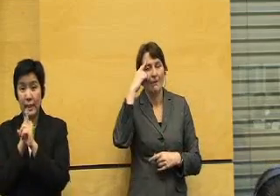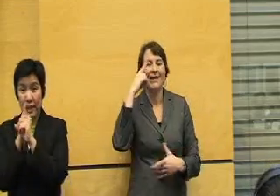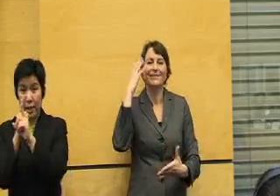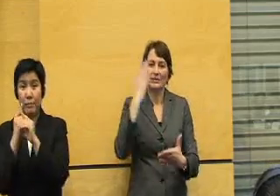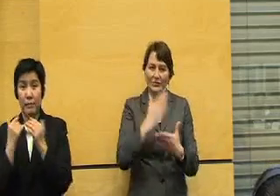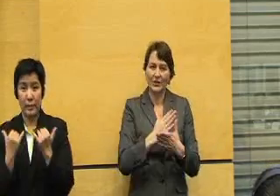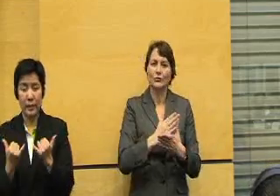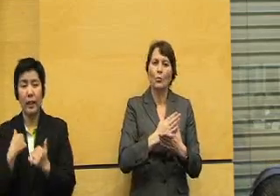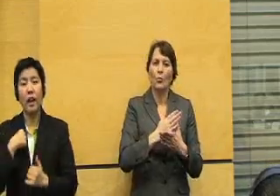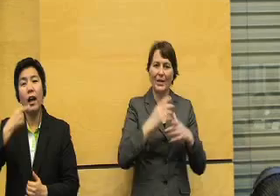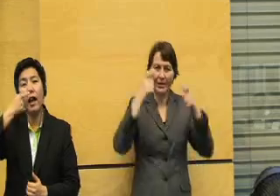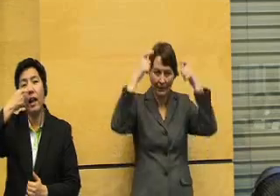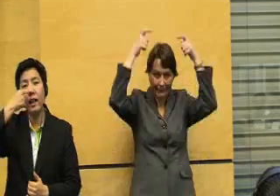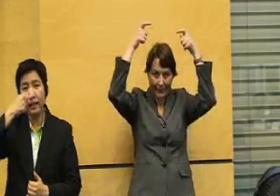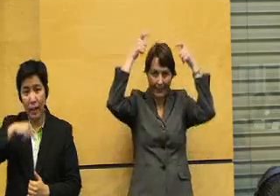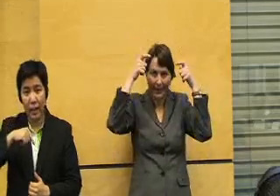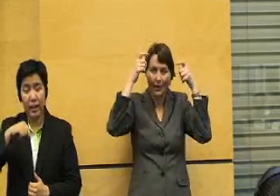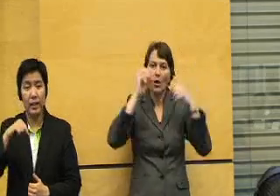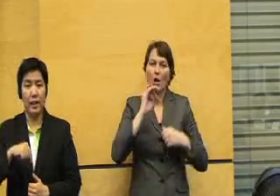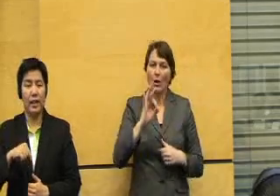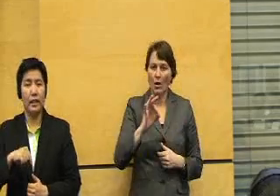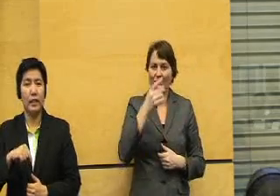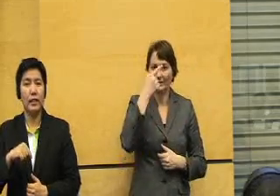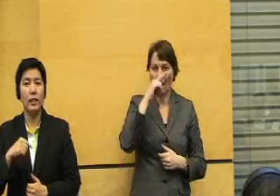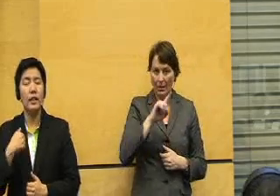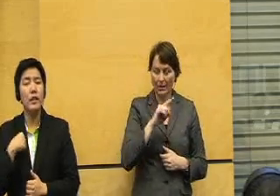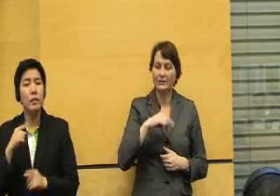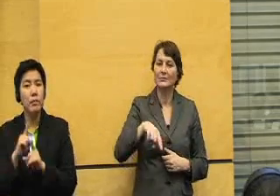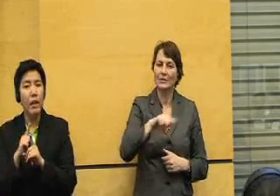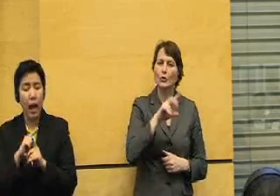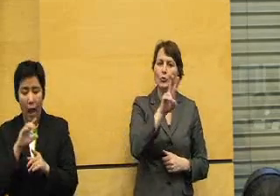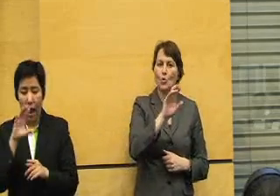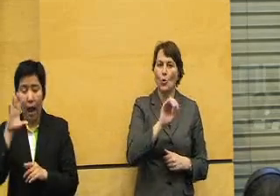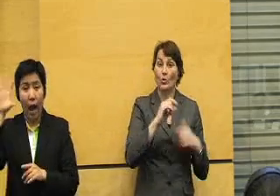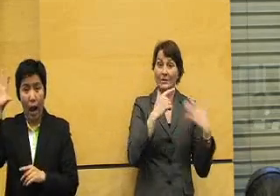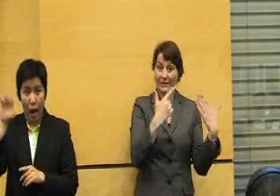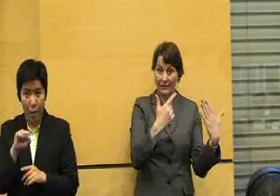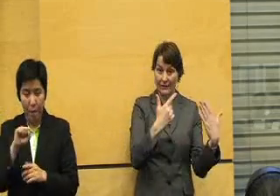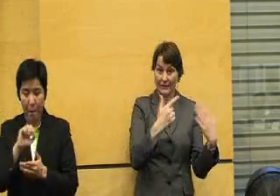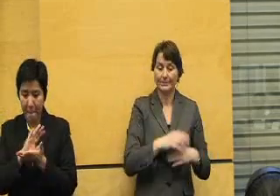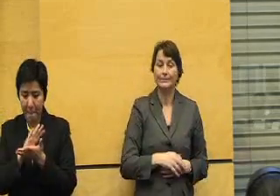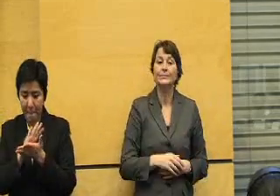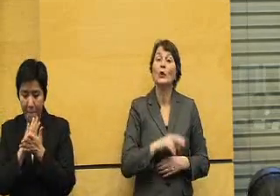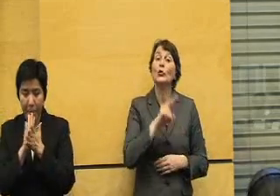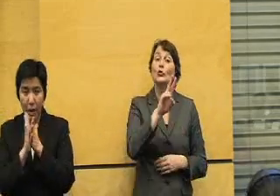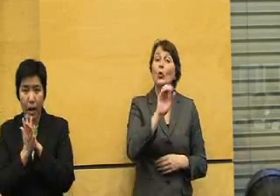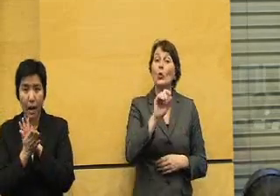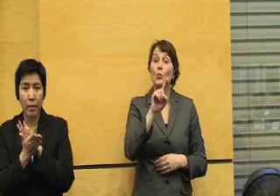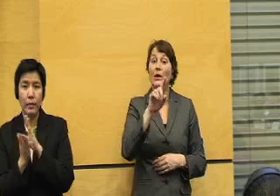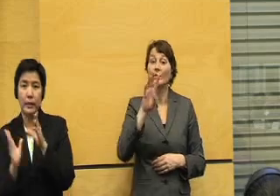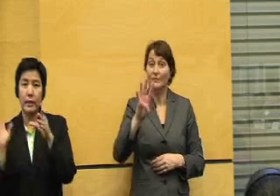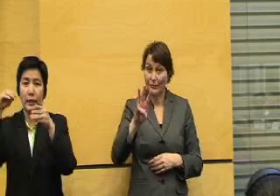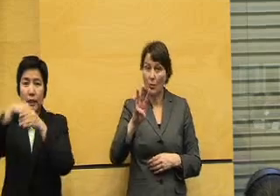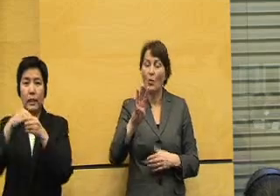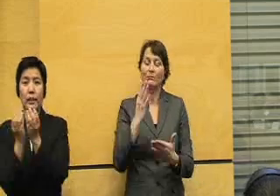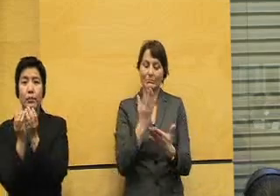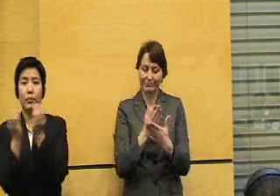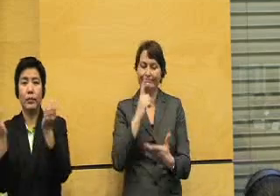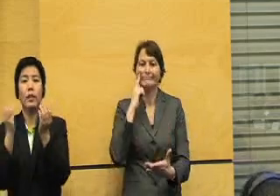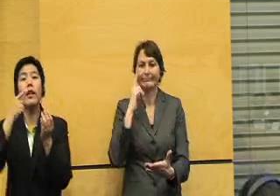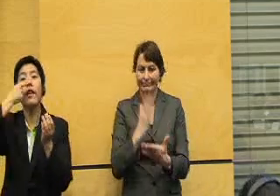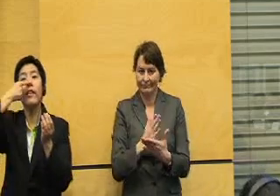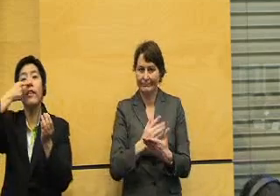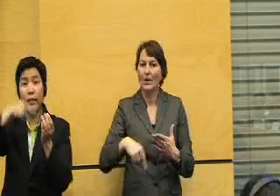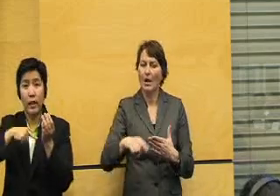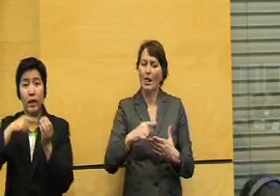of Thailand 2007. The present interim Constitution 2014 guarantees all human